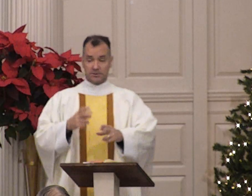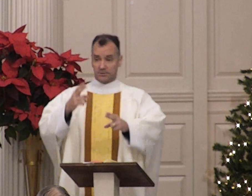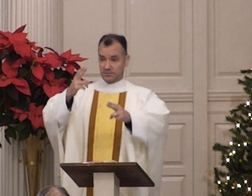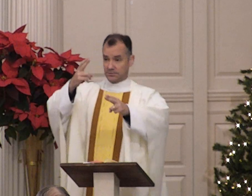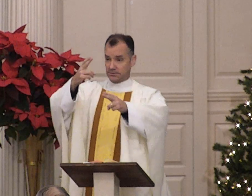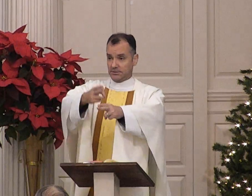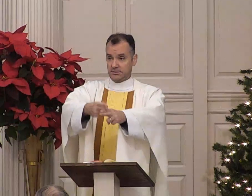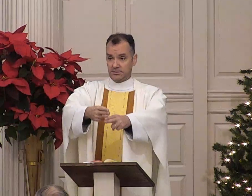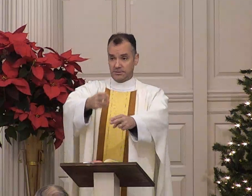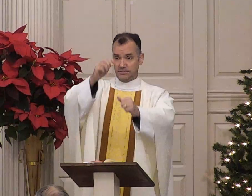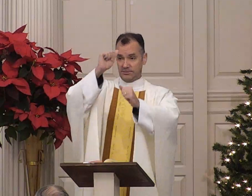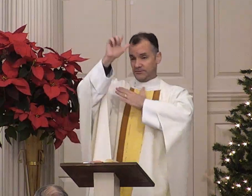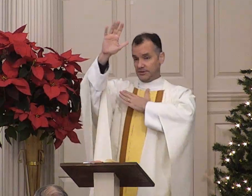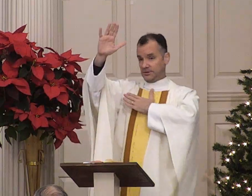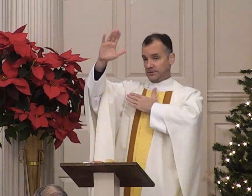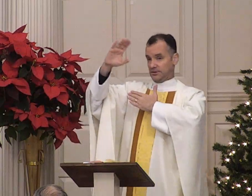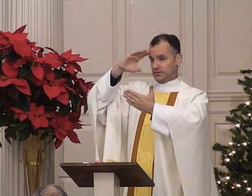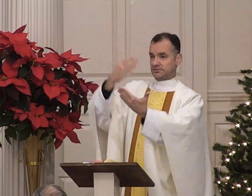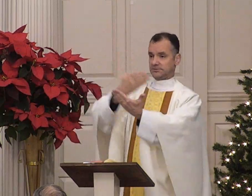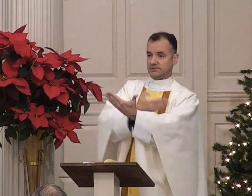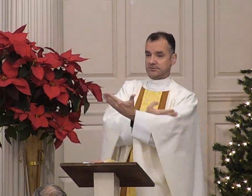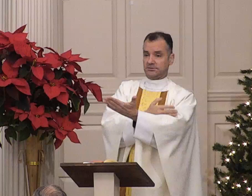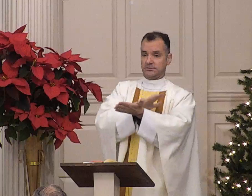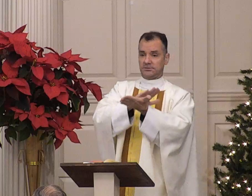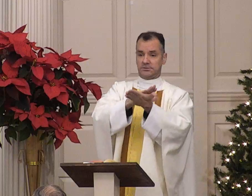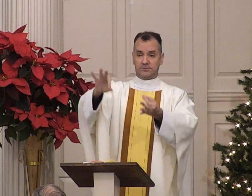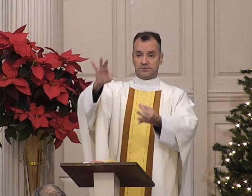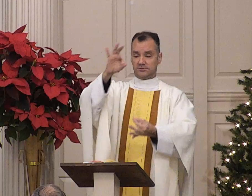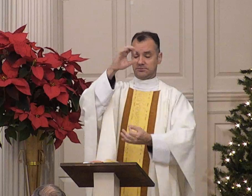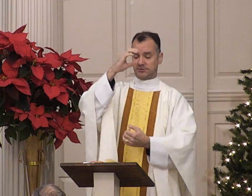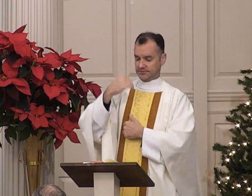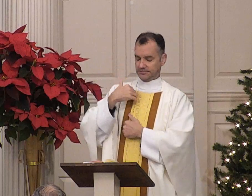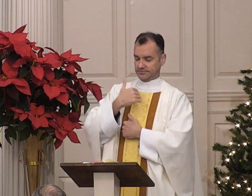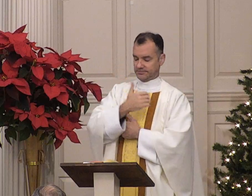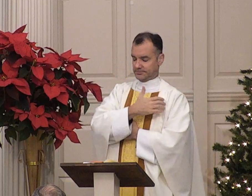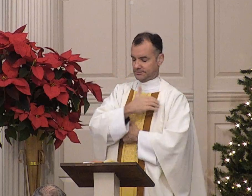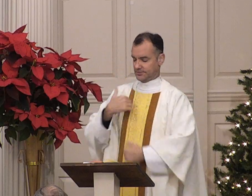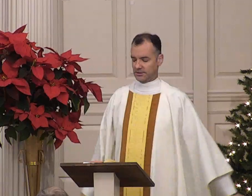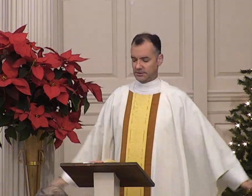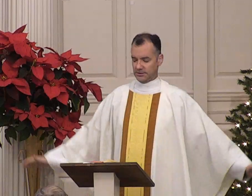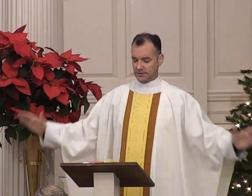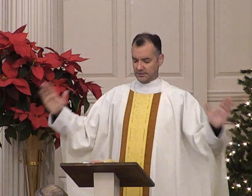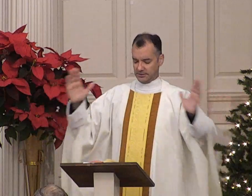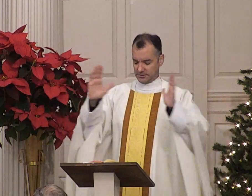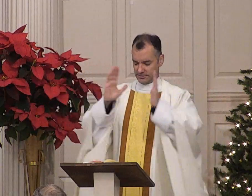In the name of the Father, and of the Son, and of the Holy Spirit.